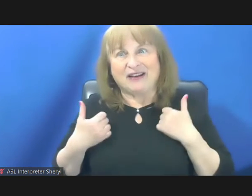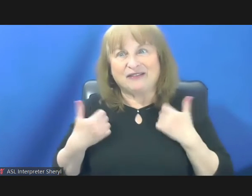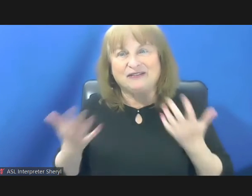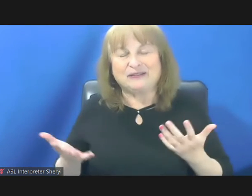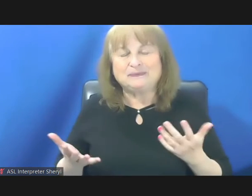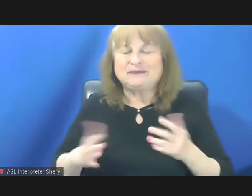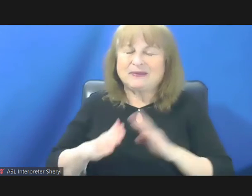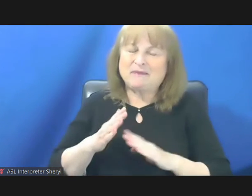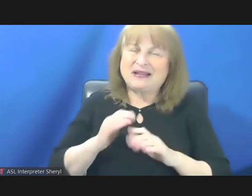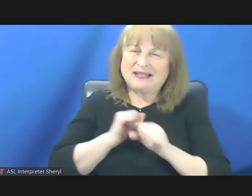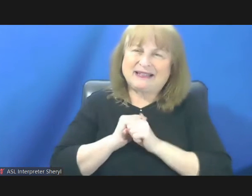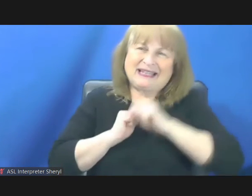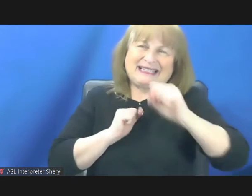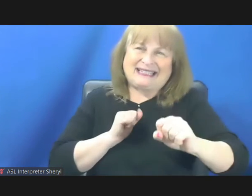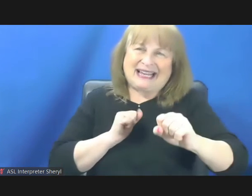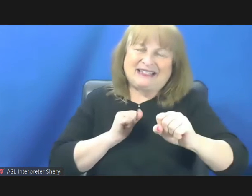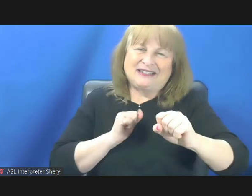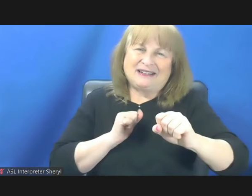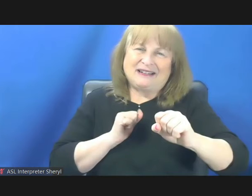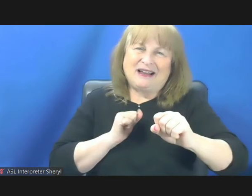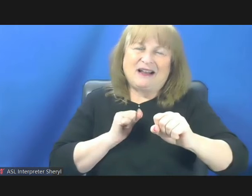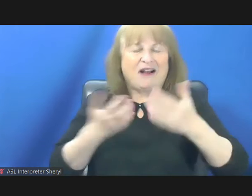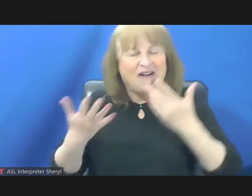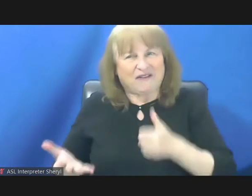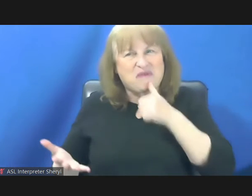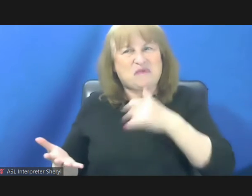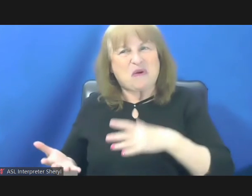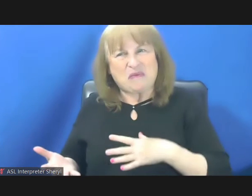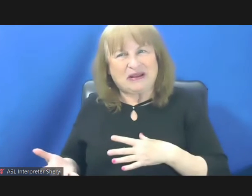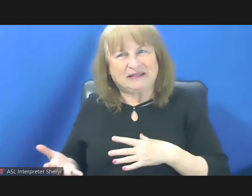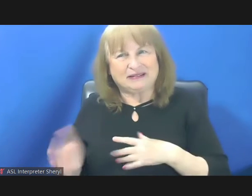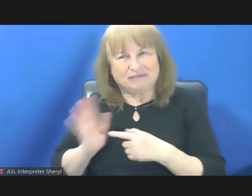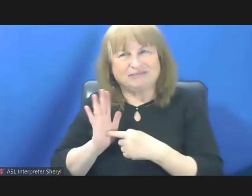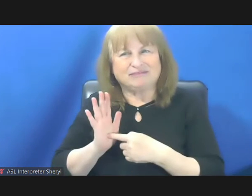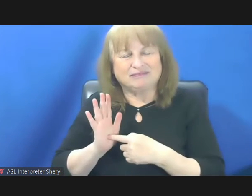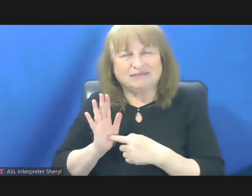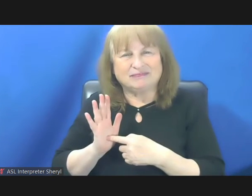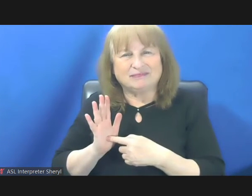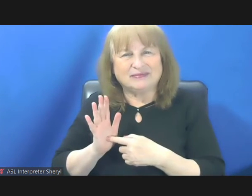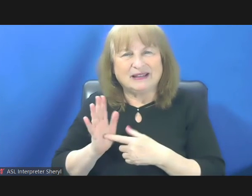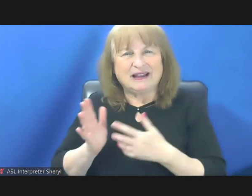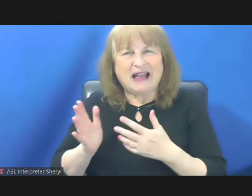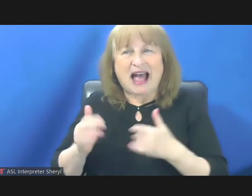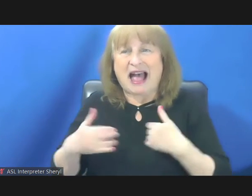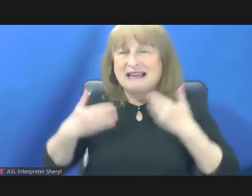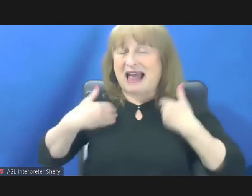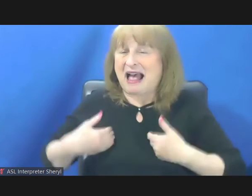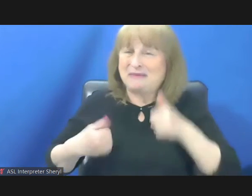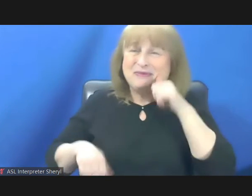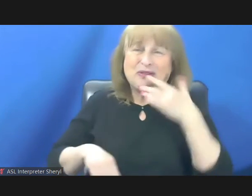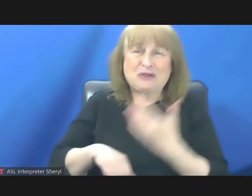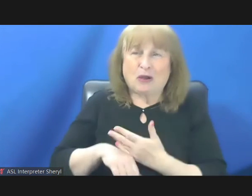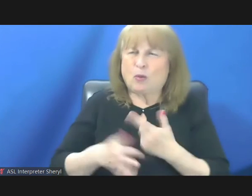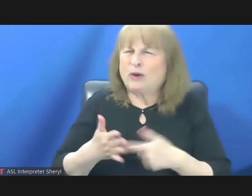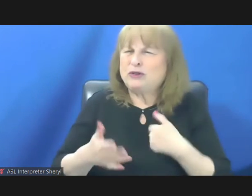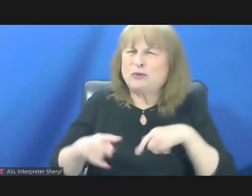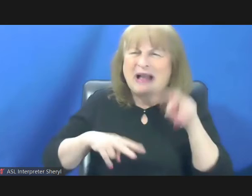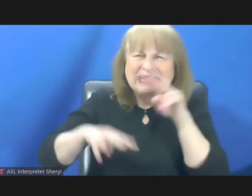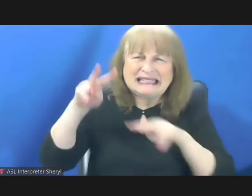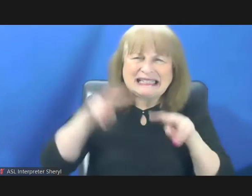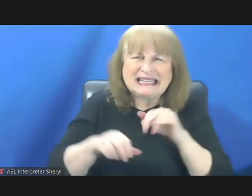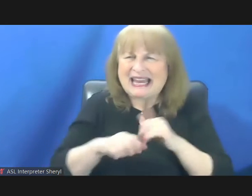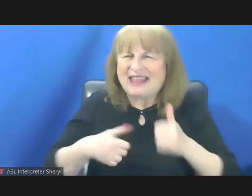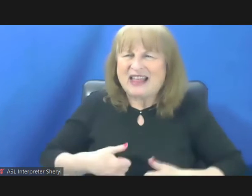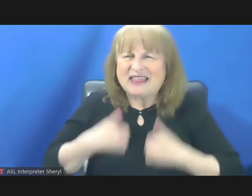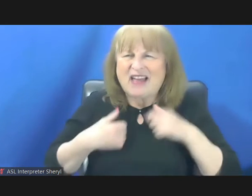an extension of a woman, and I seen as her daughter, what do I see in the lives of